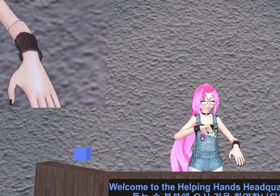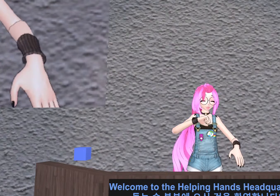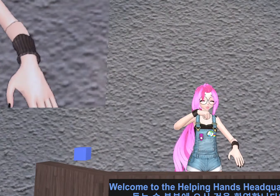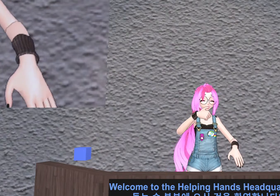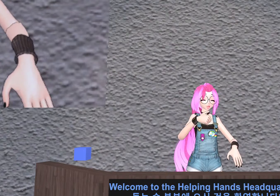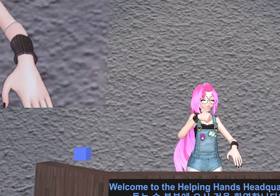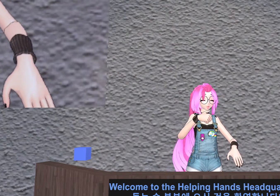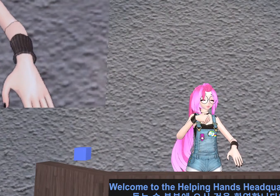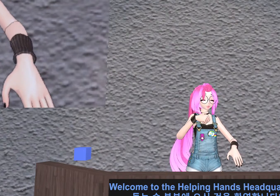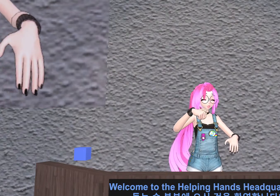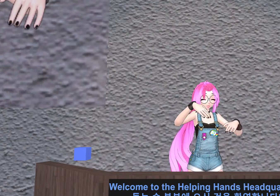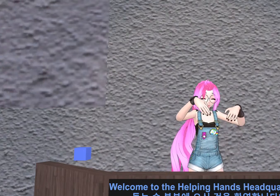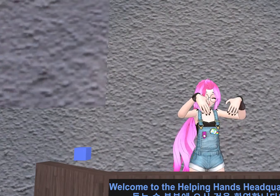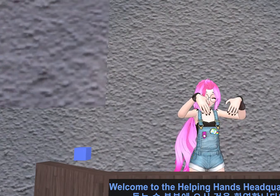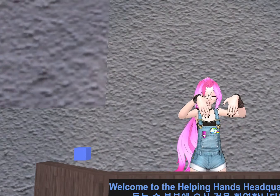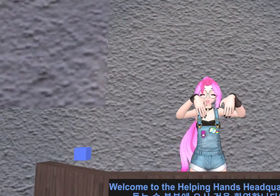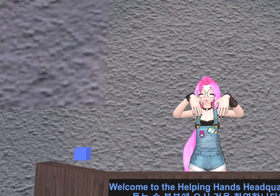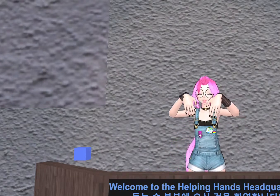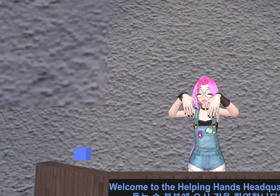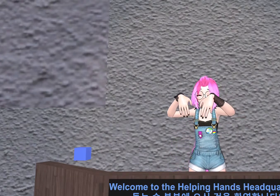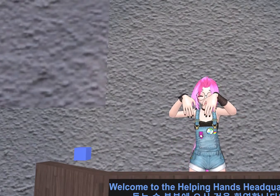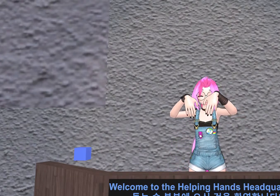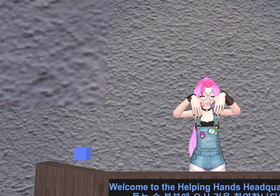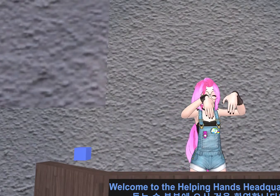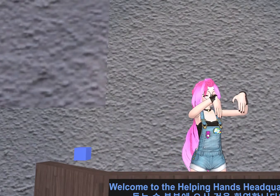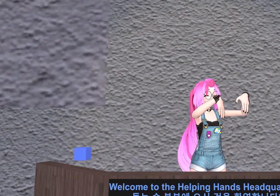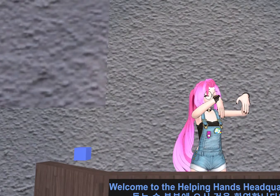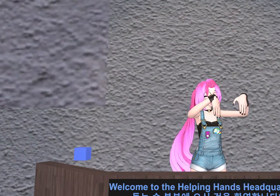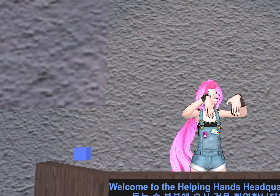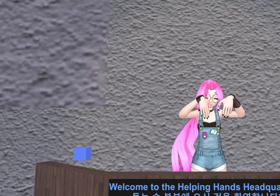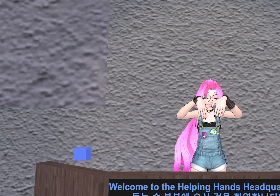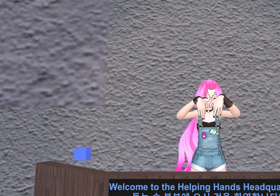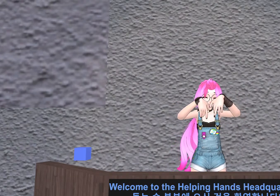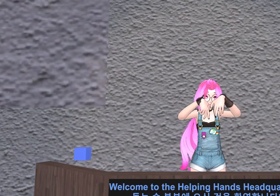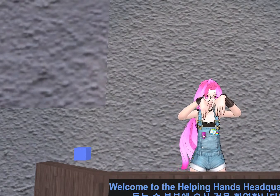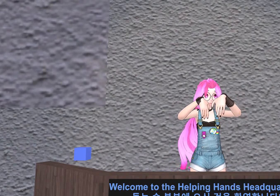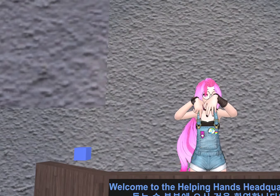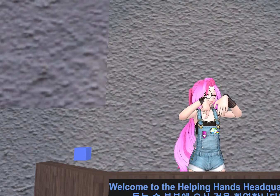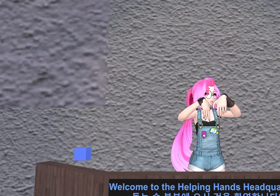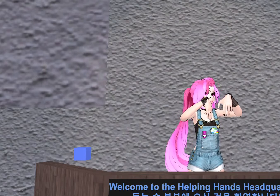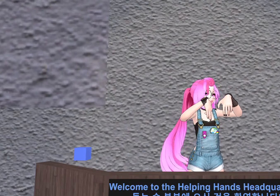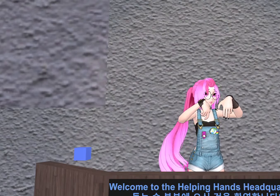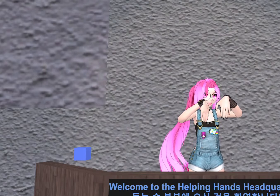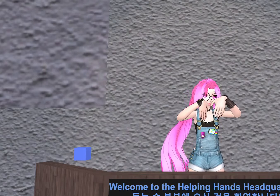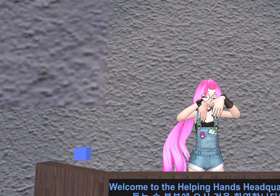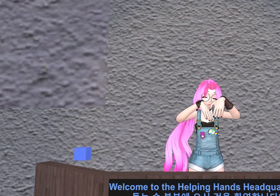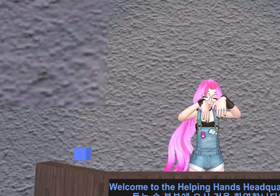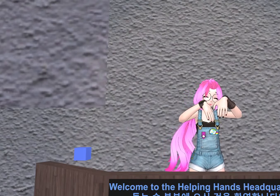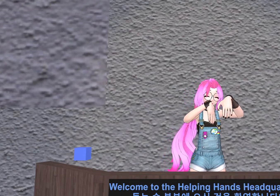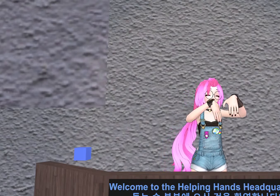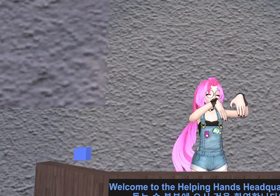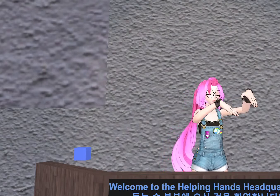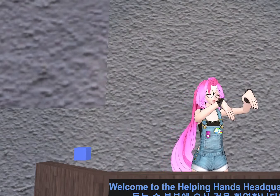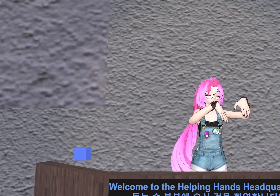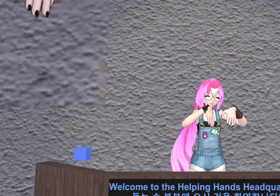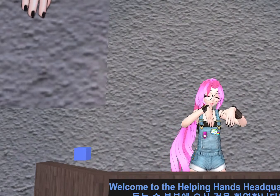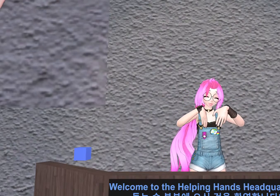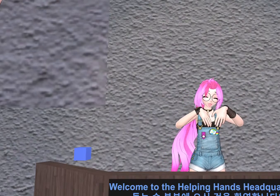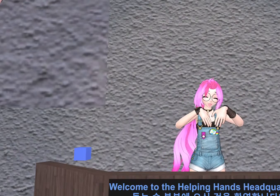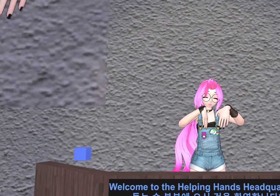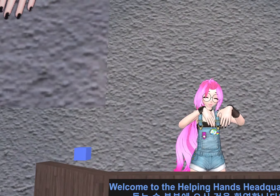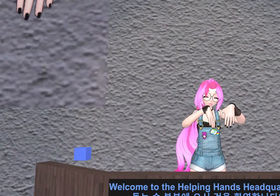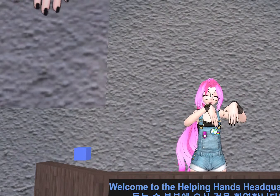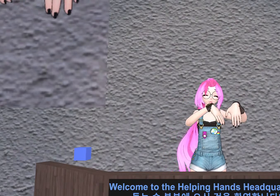parade. If you're talking about a pride parade, you're going to have 2 open hands downwards. And imagine this, like a ton of people. And then